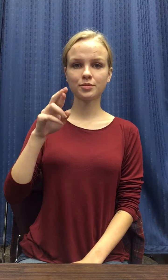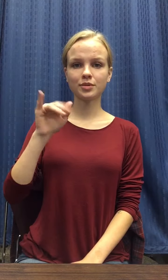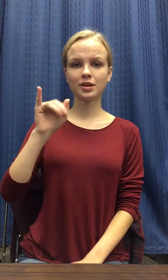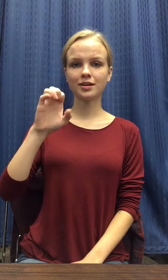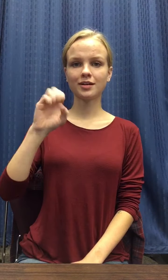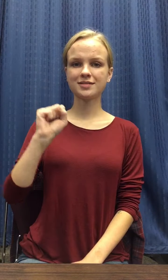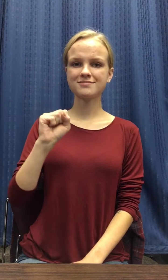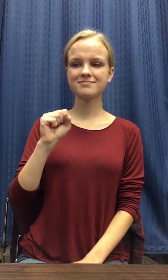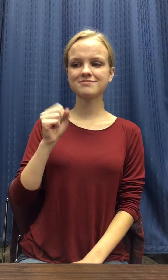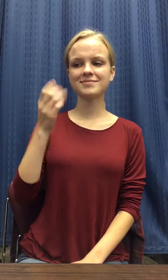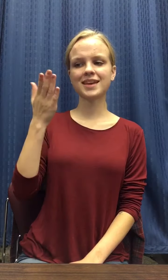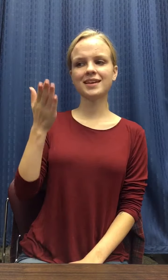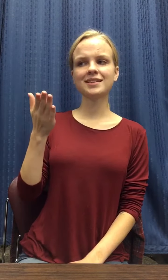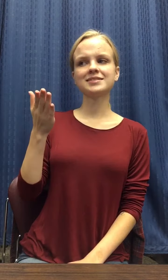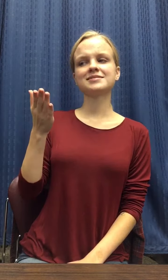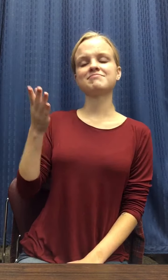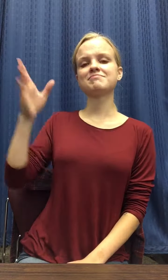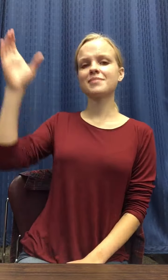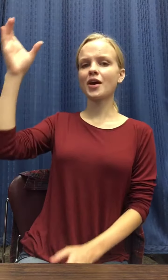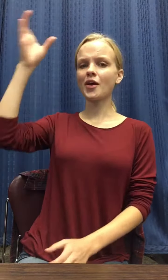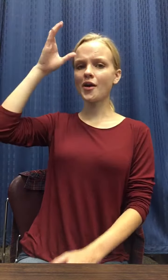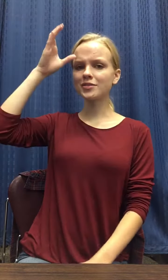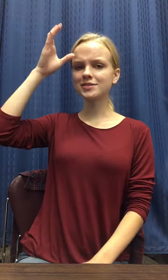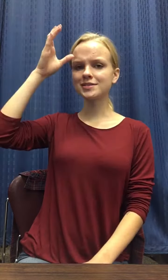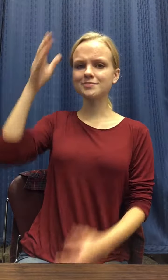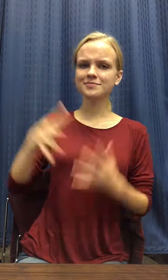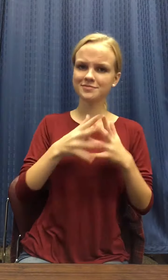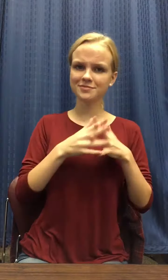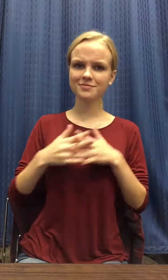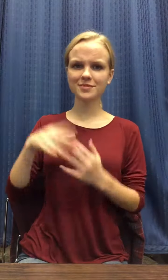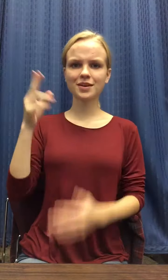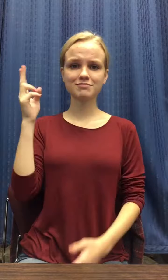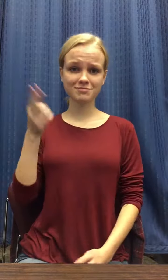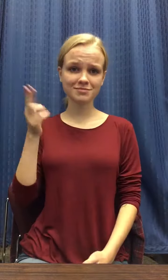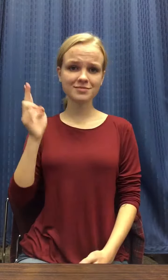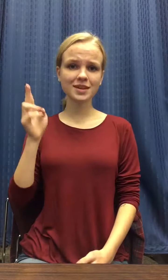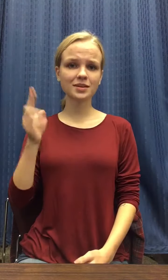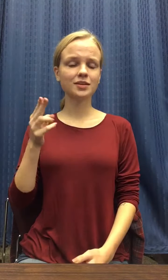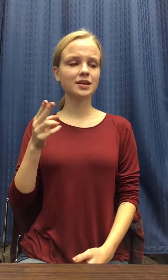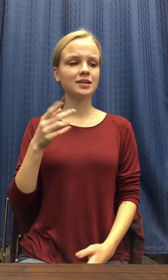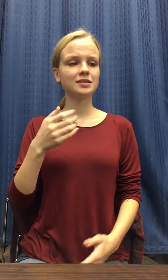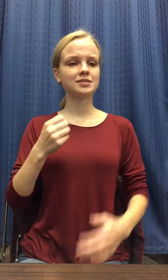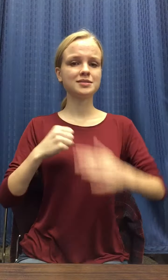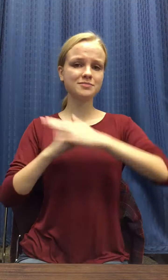really is one of the principles of our entire government and system.